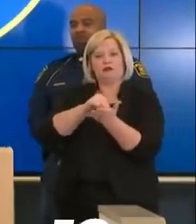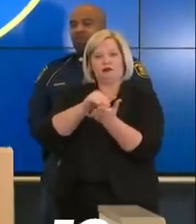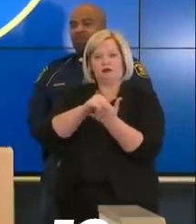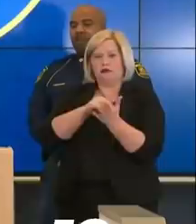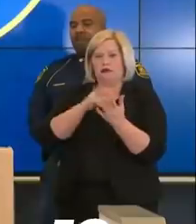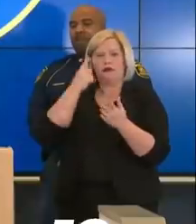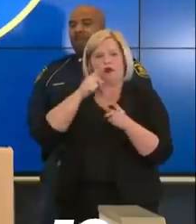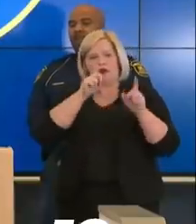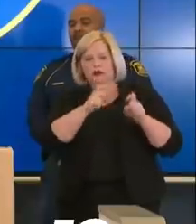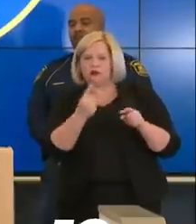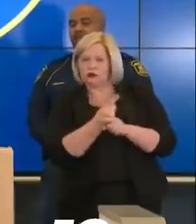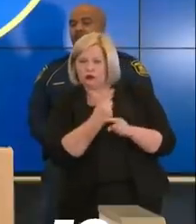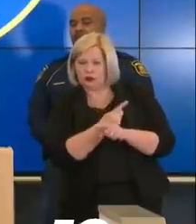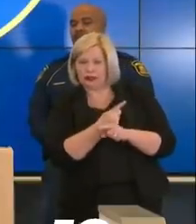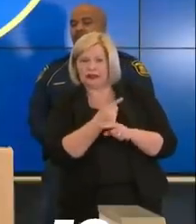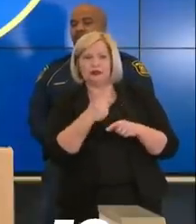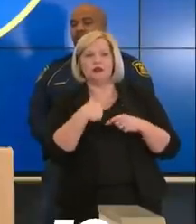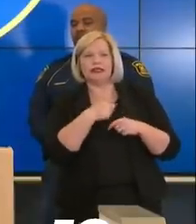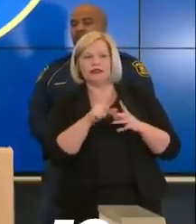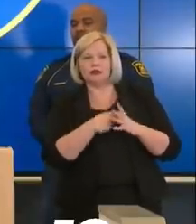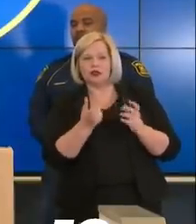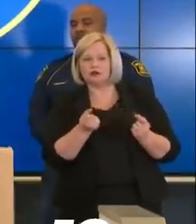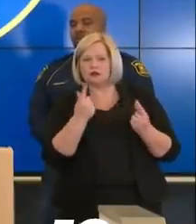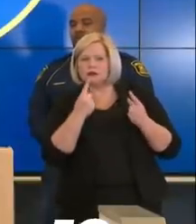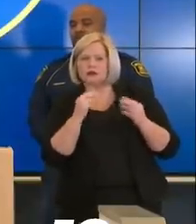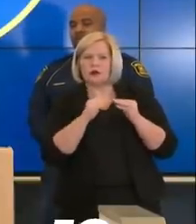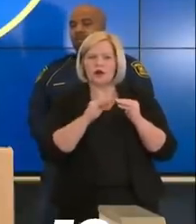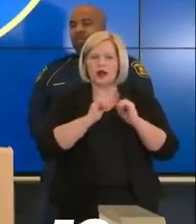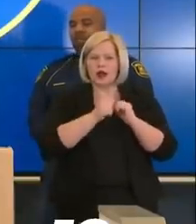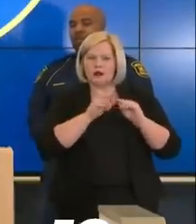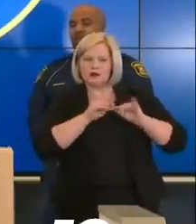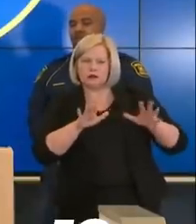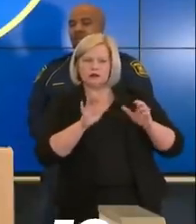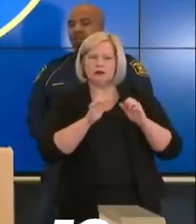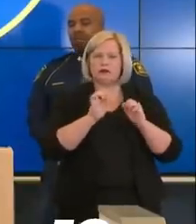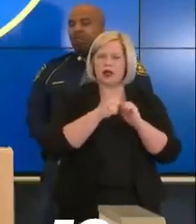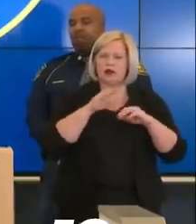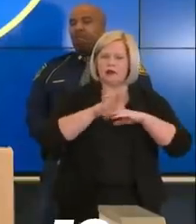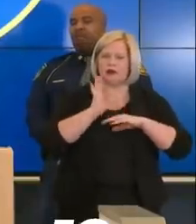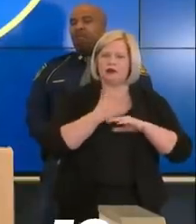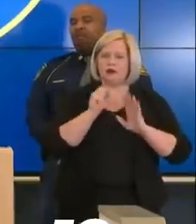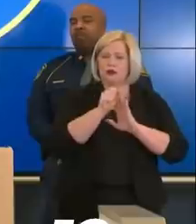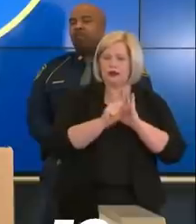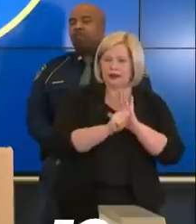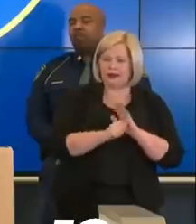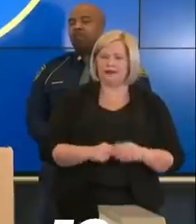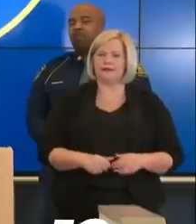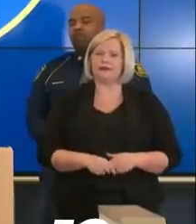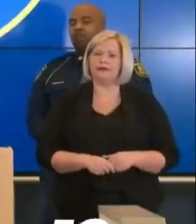so that they can get tested appropriately, so we can understand more about the disease in our state.